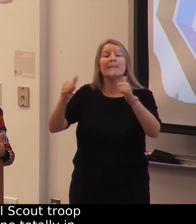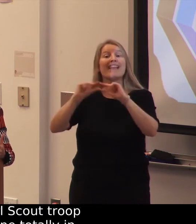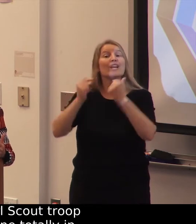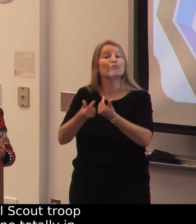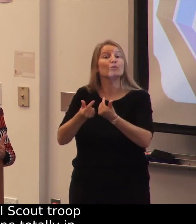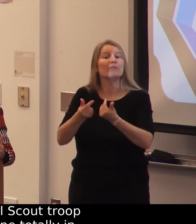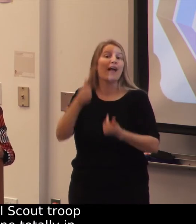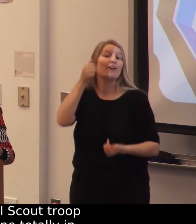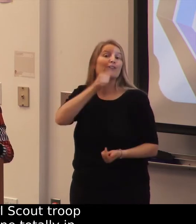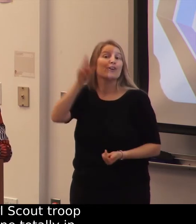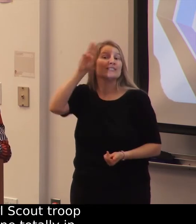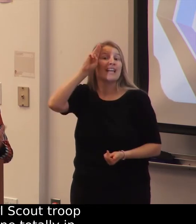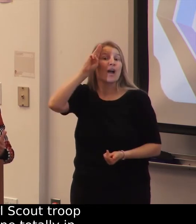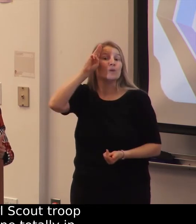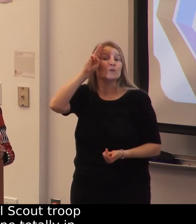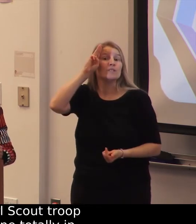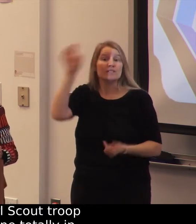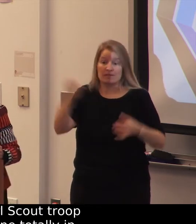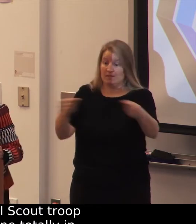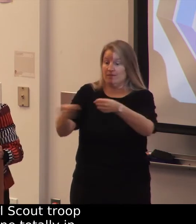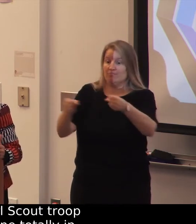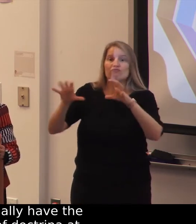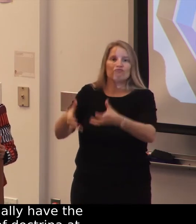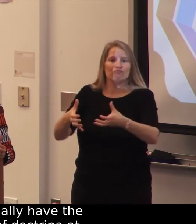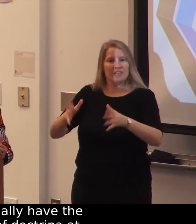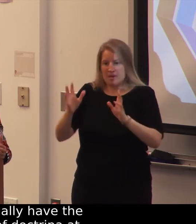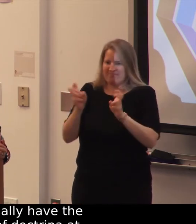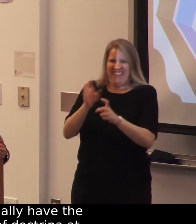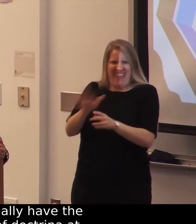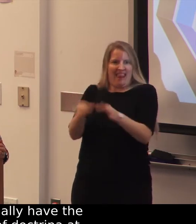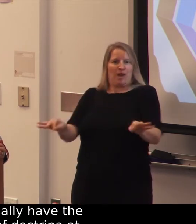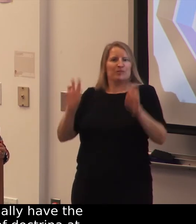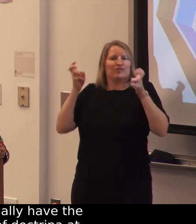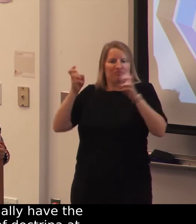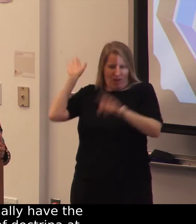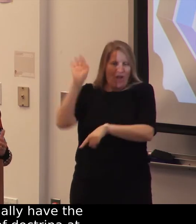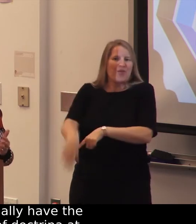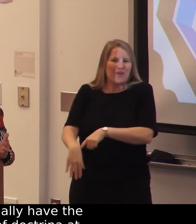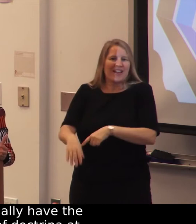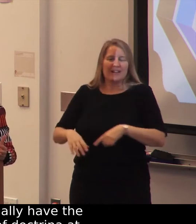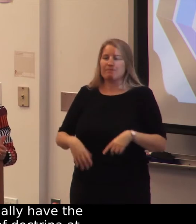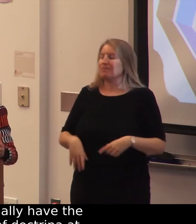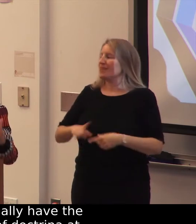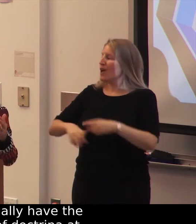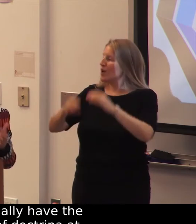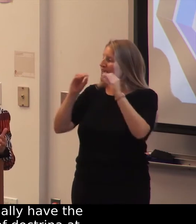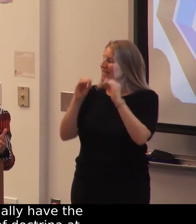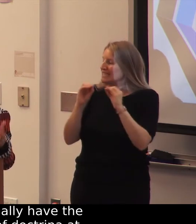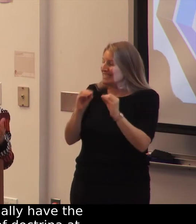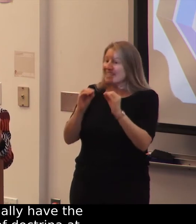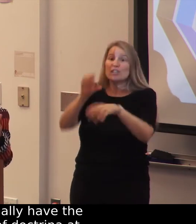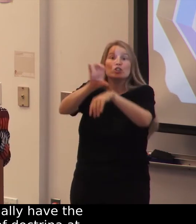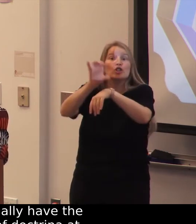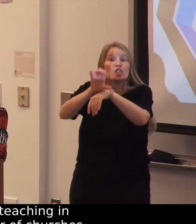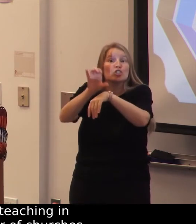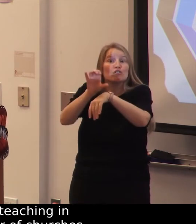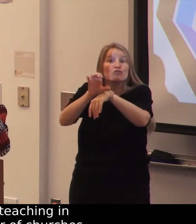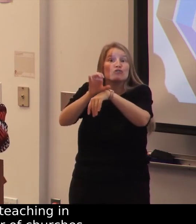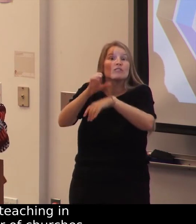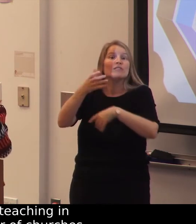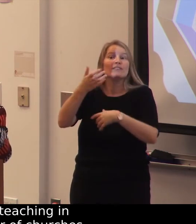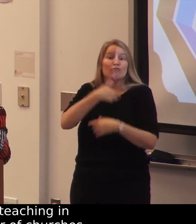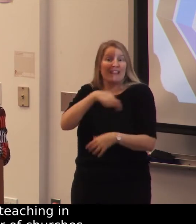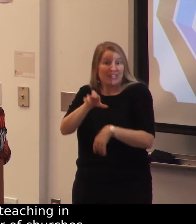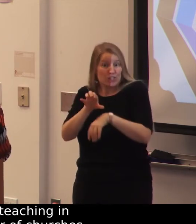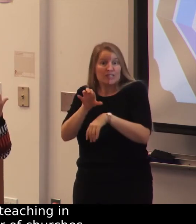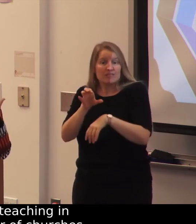Girl Scout troop that is done totally in a heritage language. You might actually have the teaching of doctrina. Okay? At church, you have religious teaching at